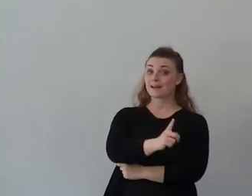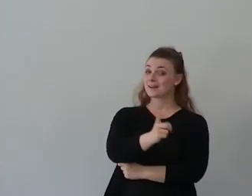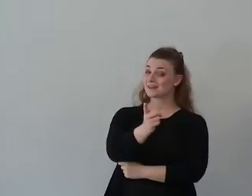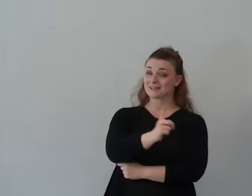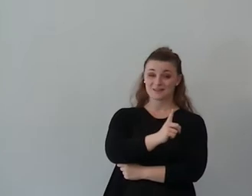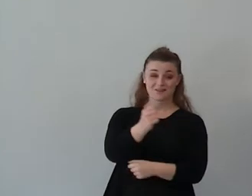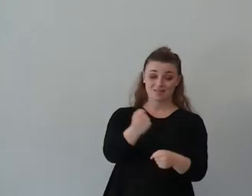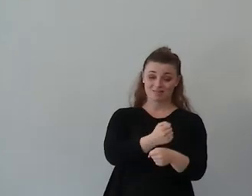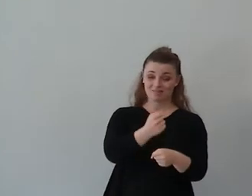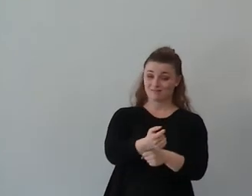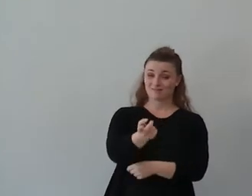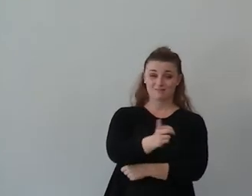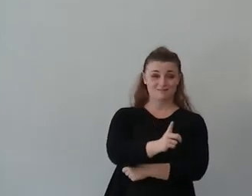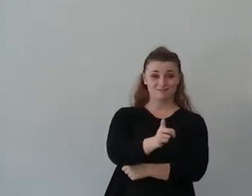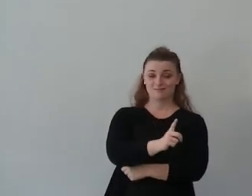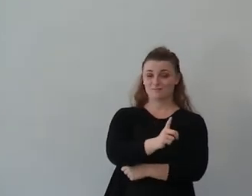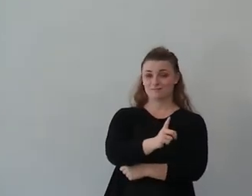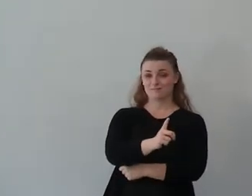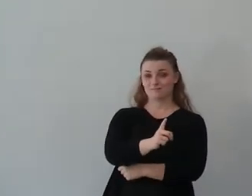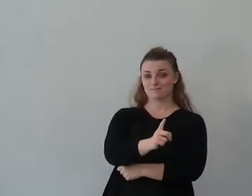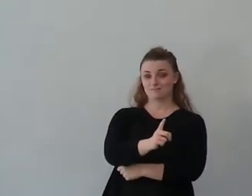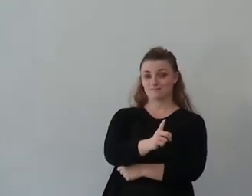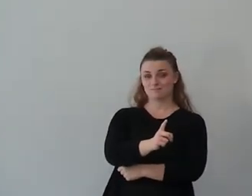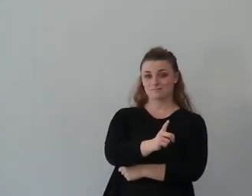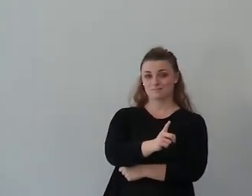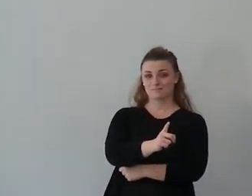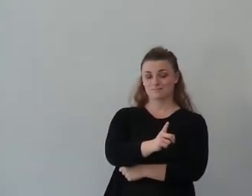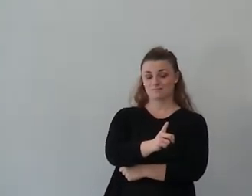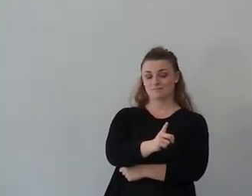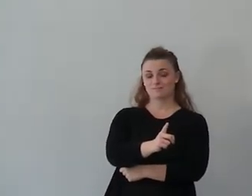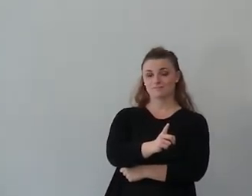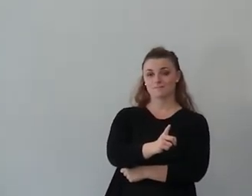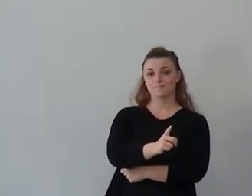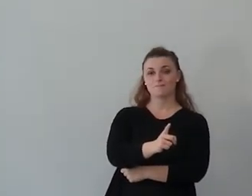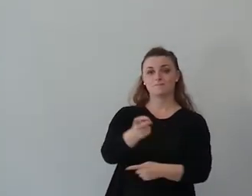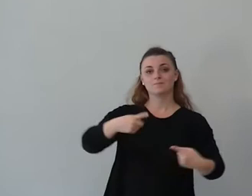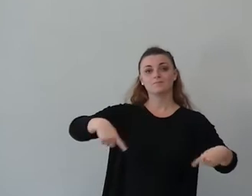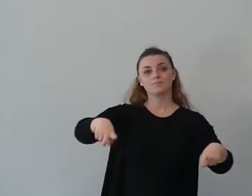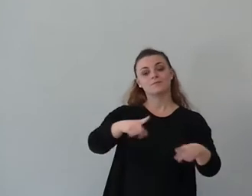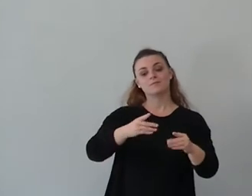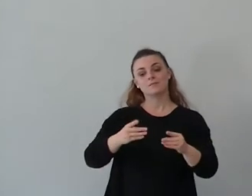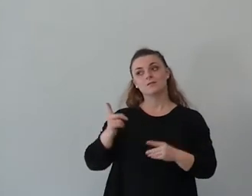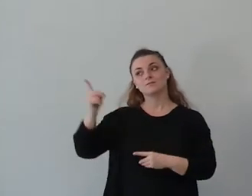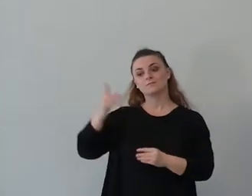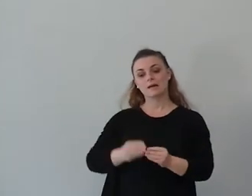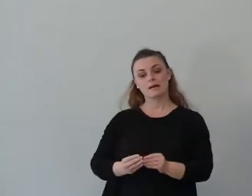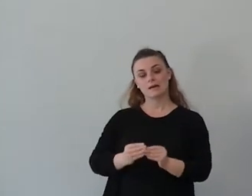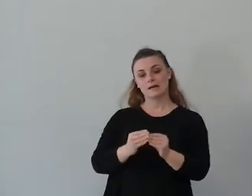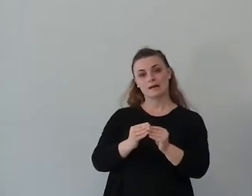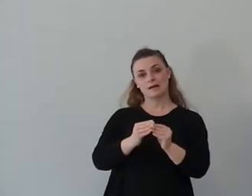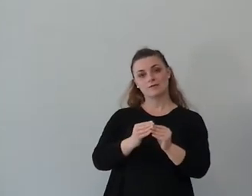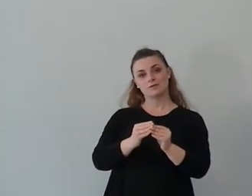Infatti siamo opera sua, essendo stati creati in Cristo Gesù per fare le opere buone che Dio